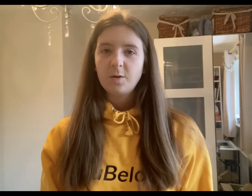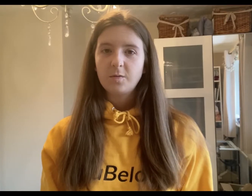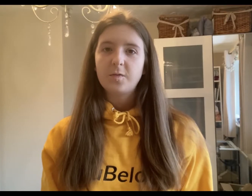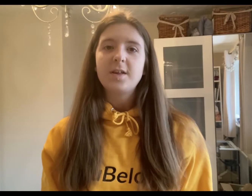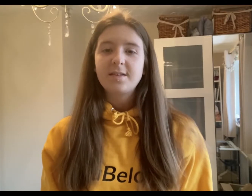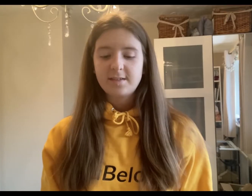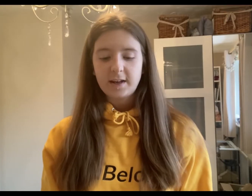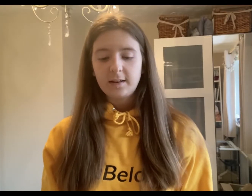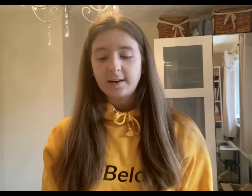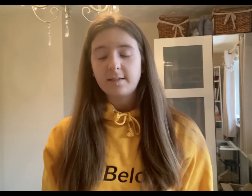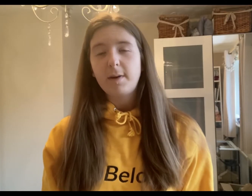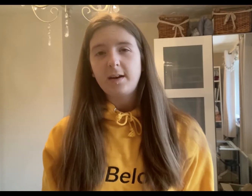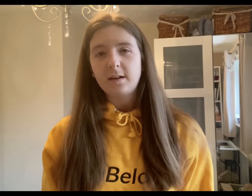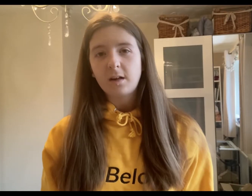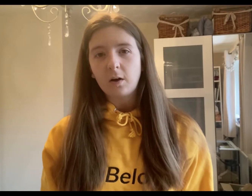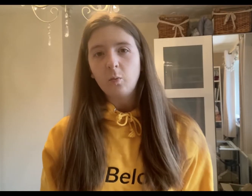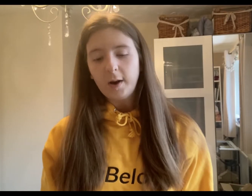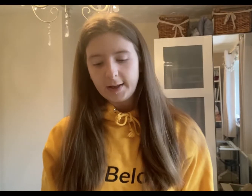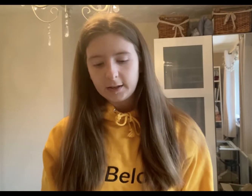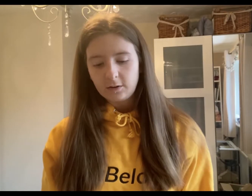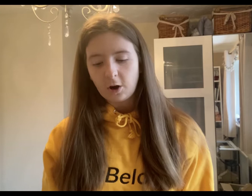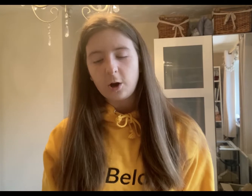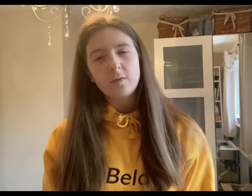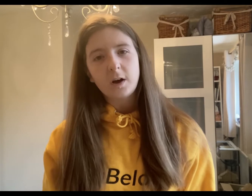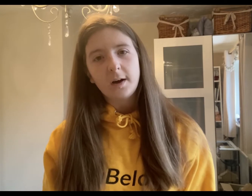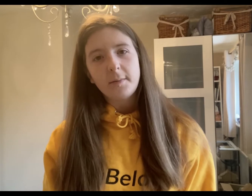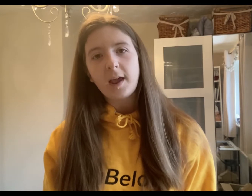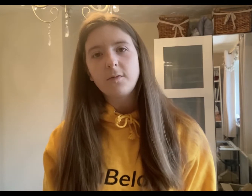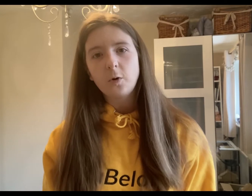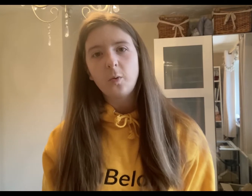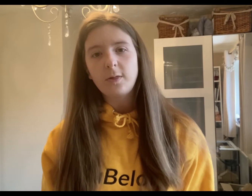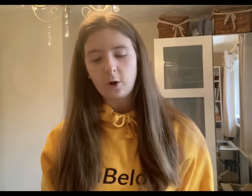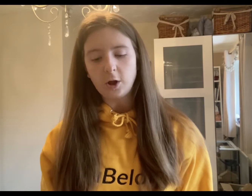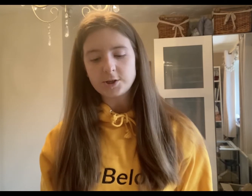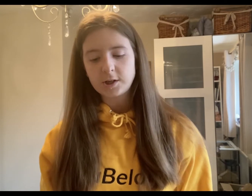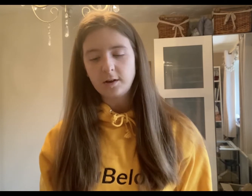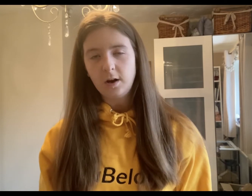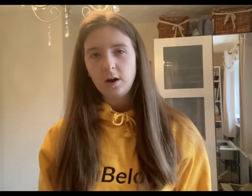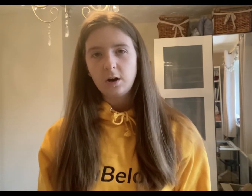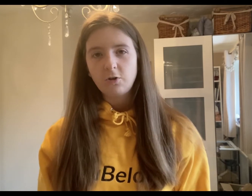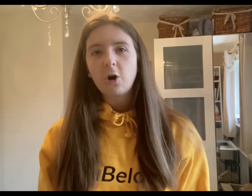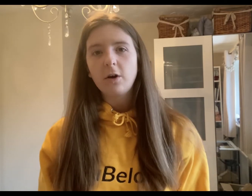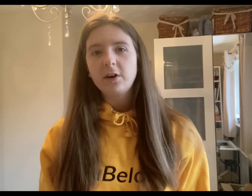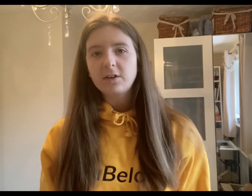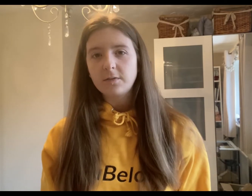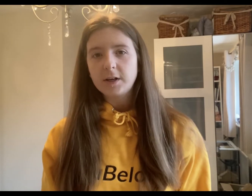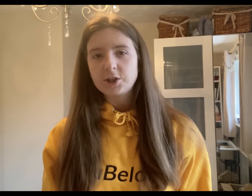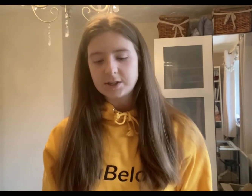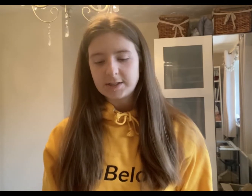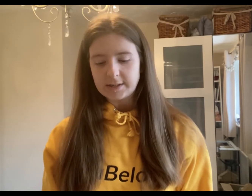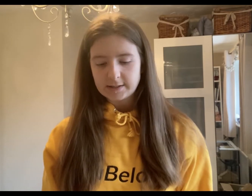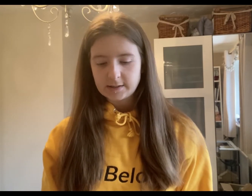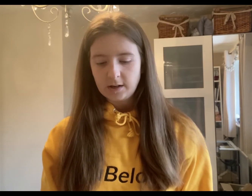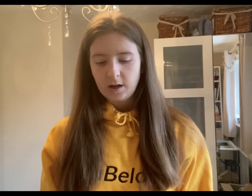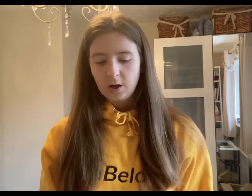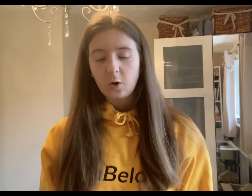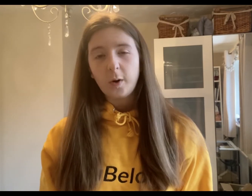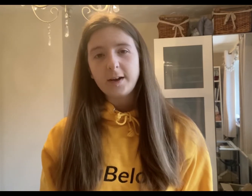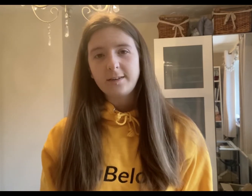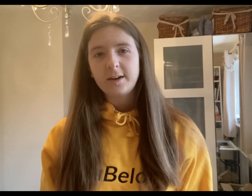For the sin that has made us unwilling to overcome evil with good, tolerant of injustice, quick to